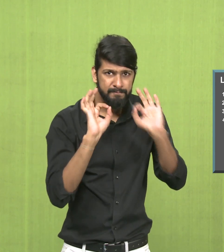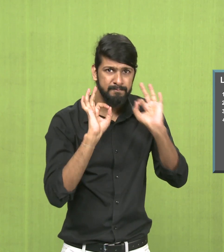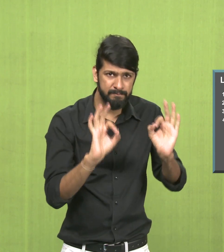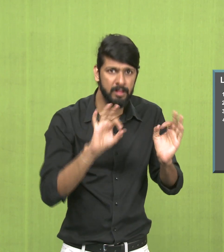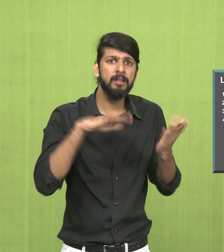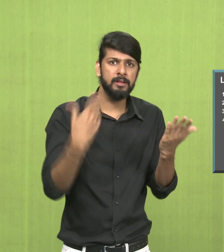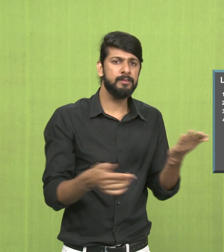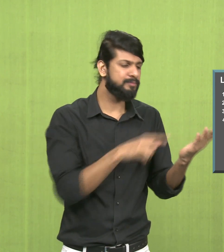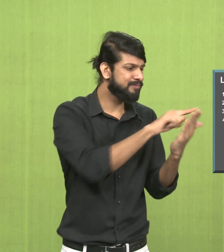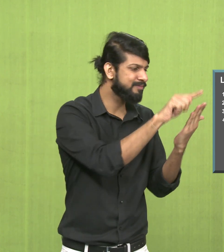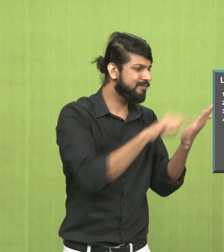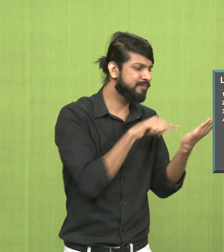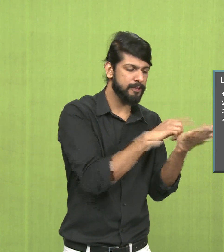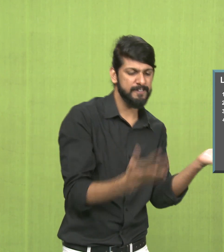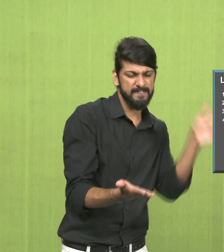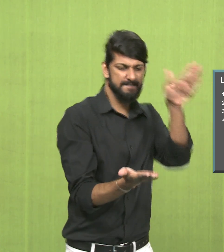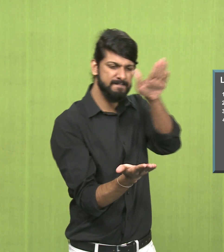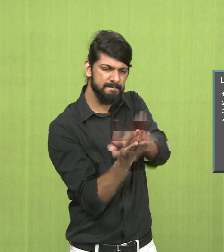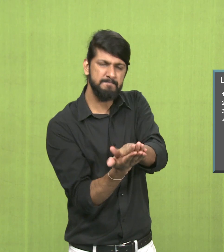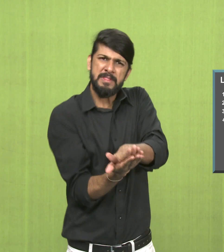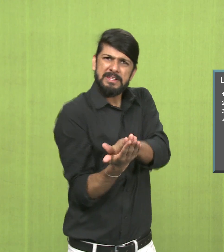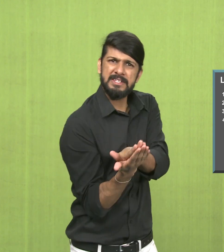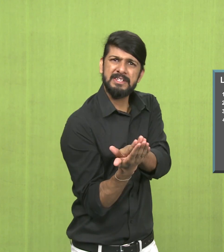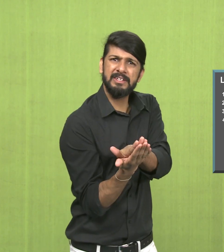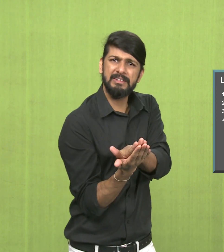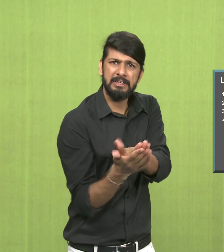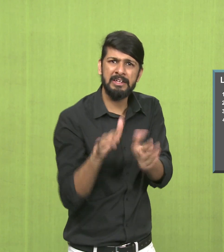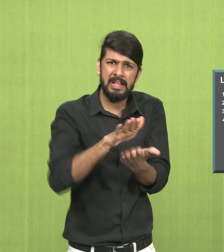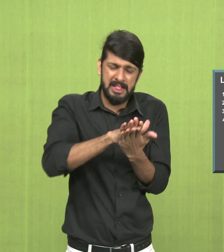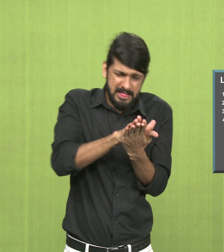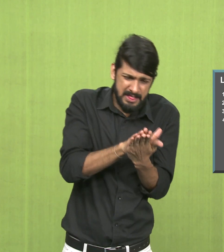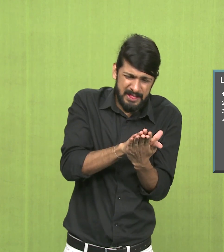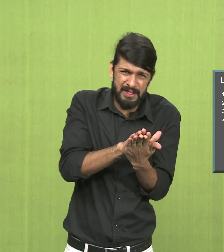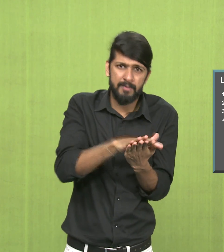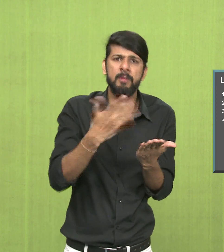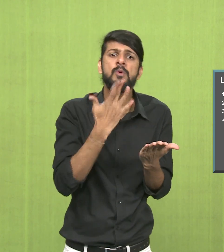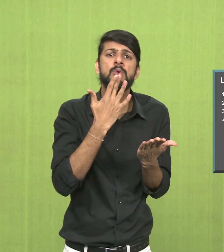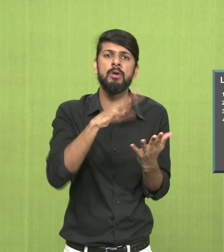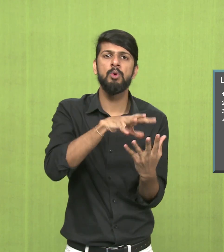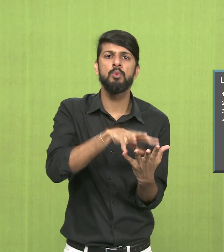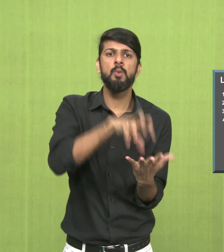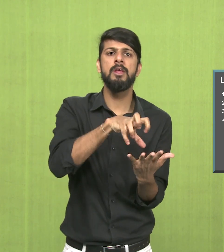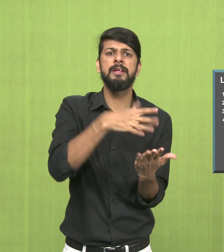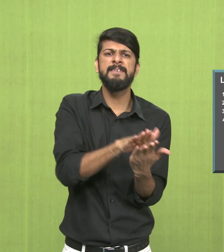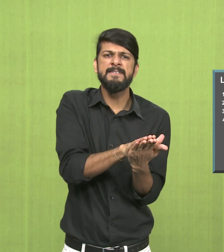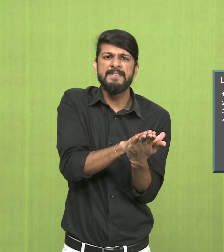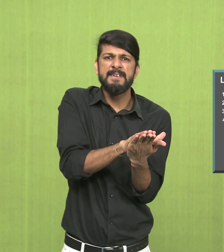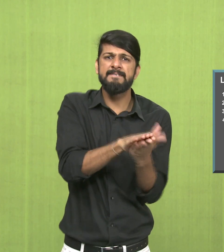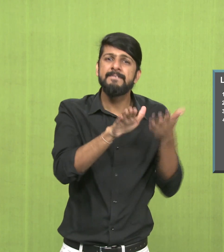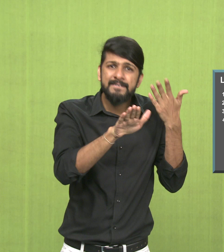print, a flat surface is used to spread color, and then the carved lino is